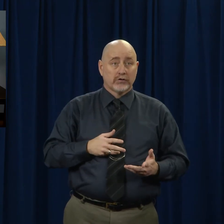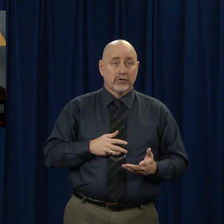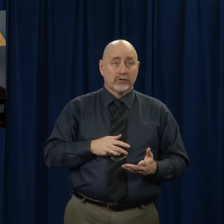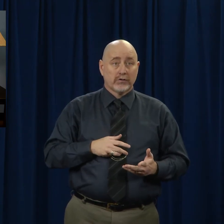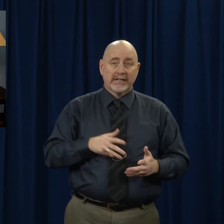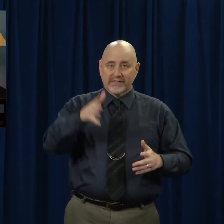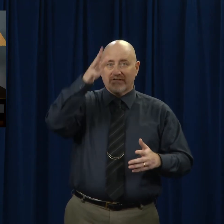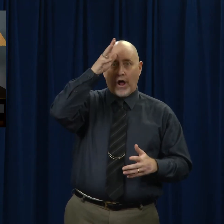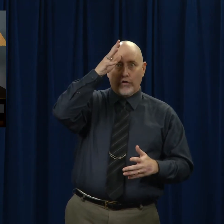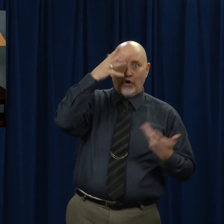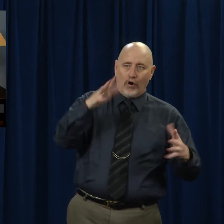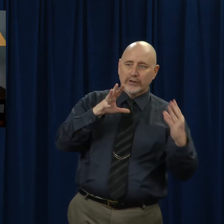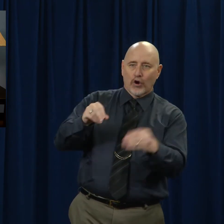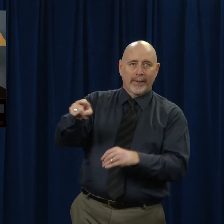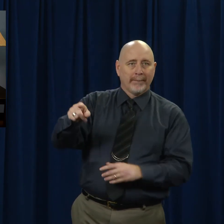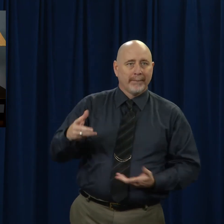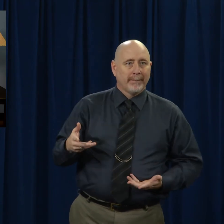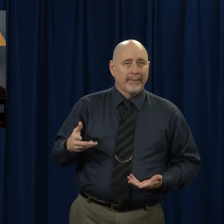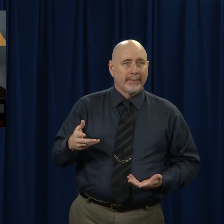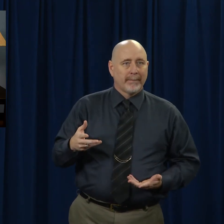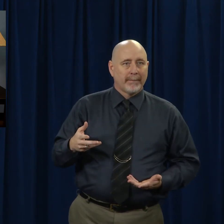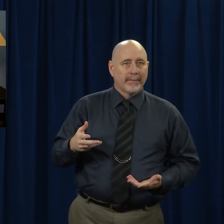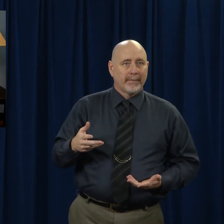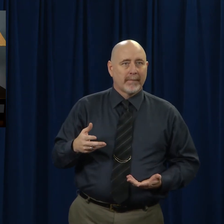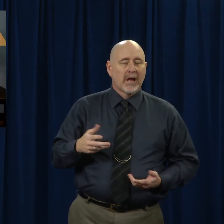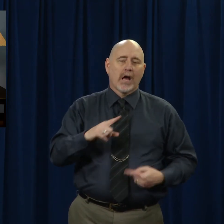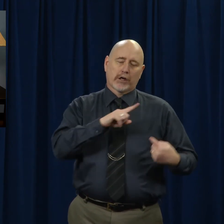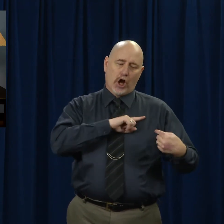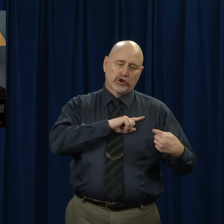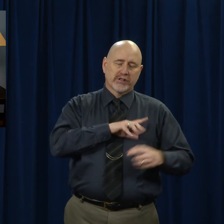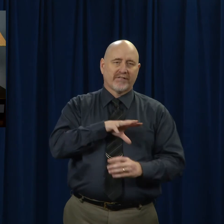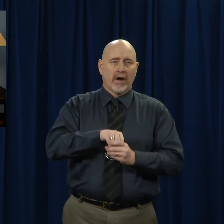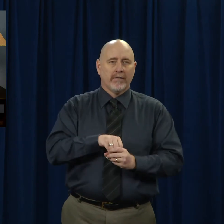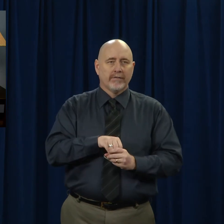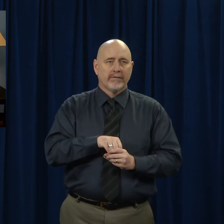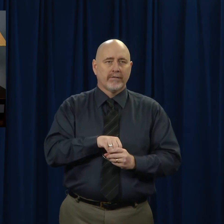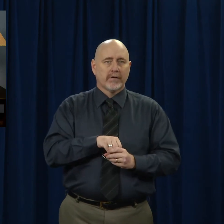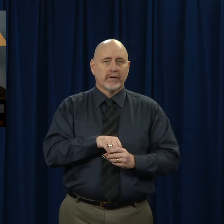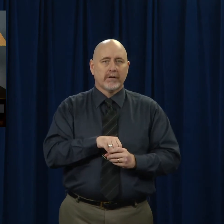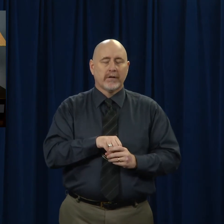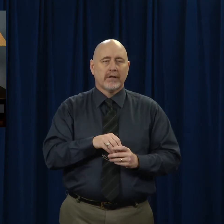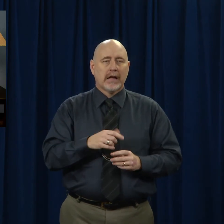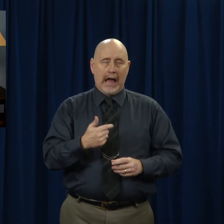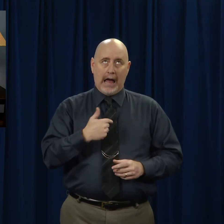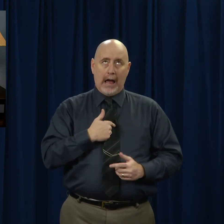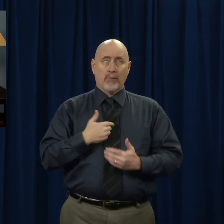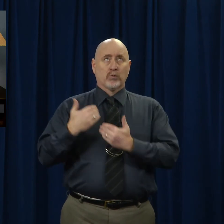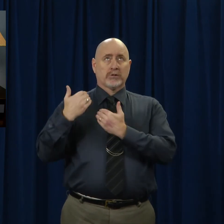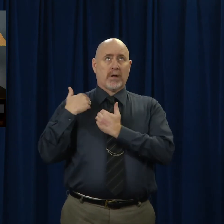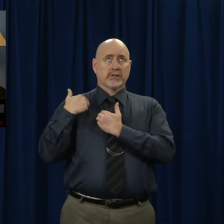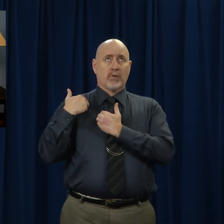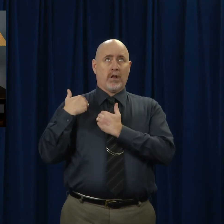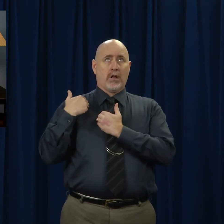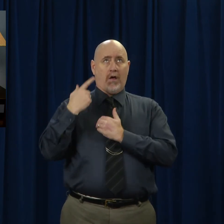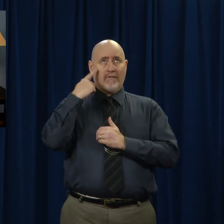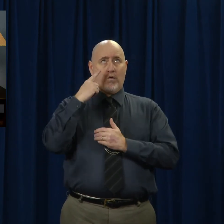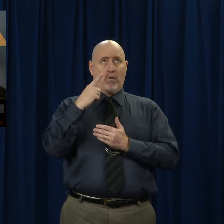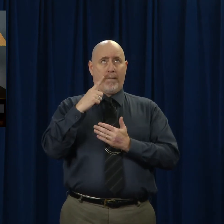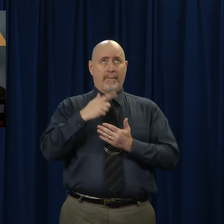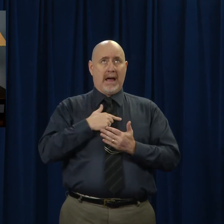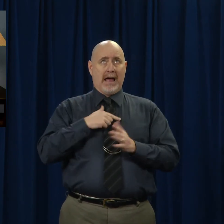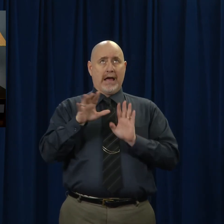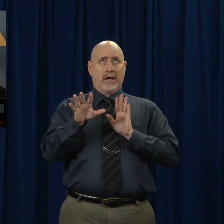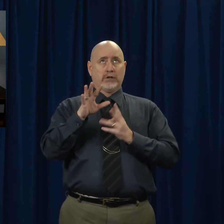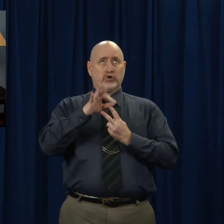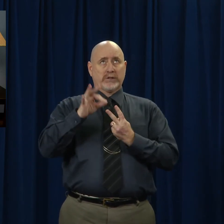is that his father had taught him. There's conscience involved in that. It is that I'm responsible for